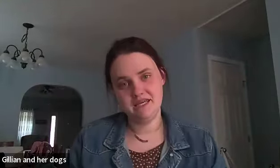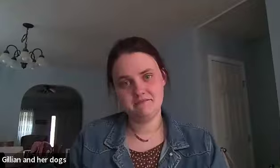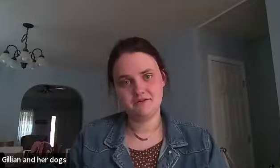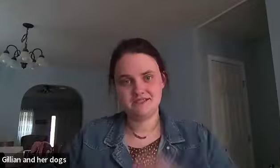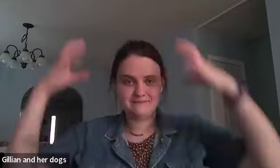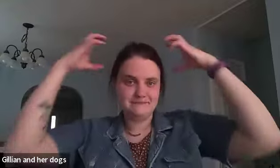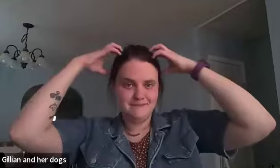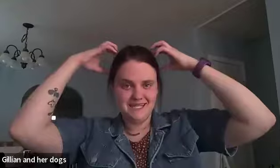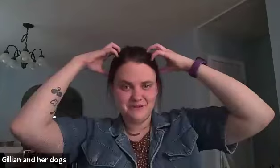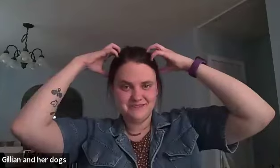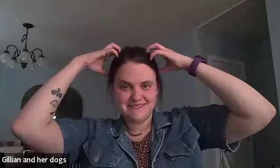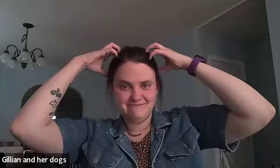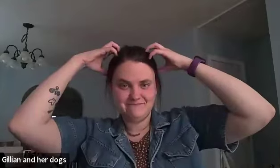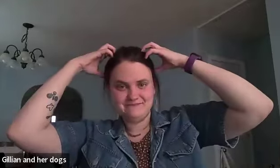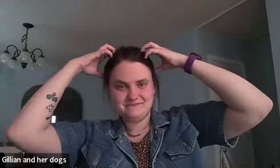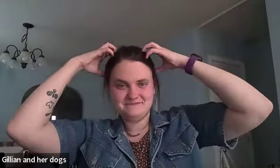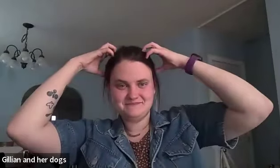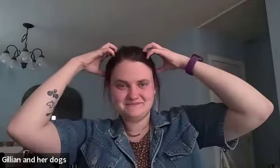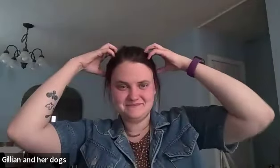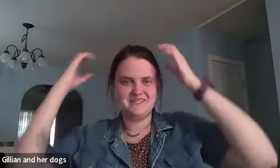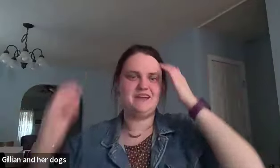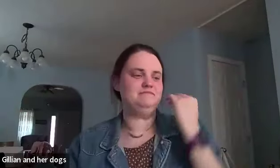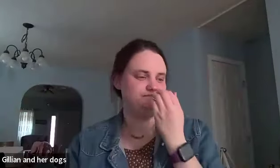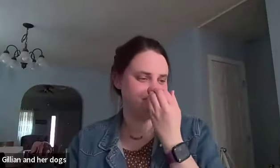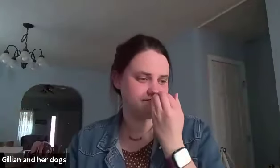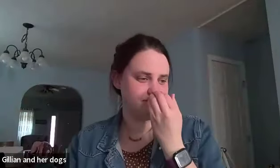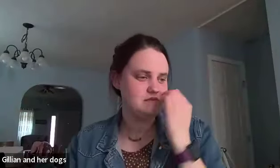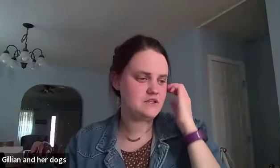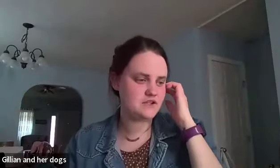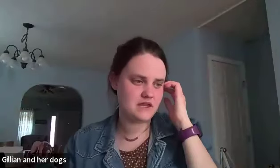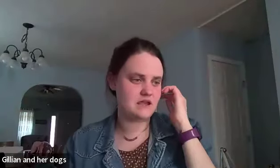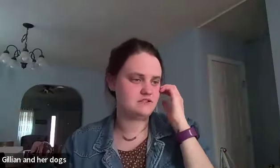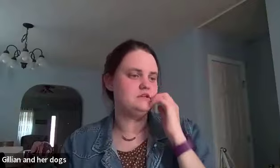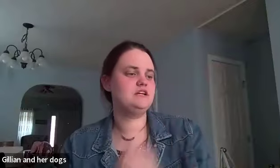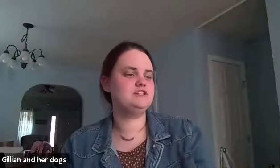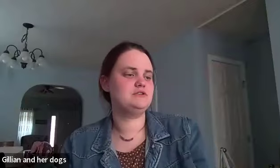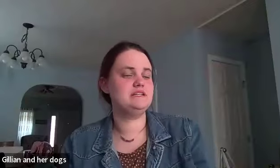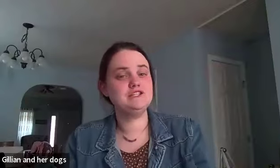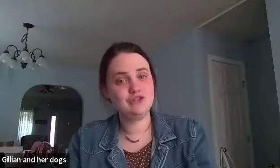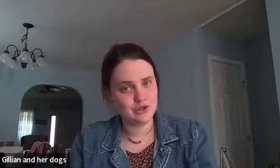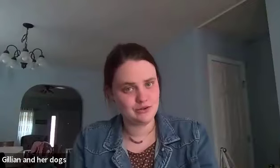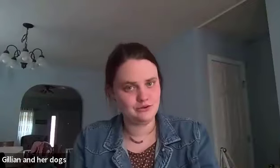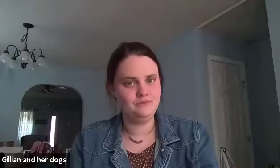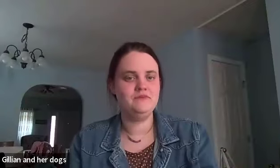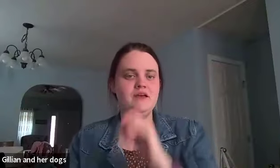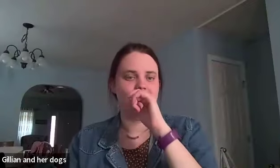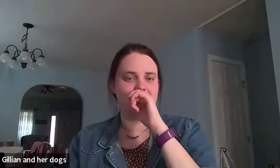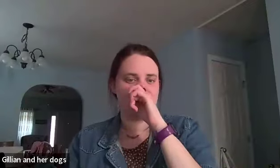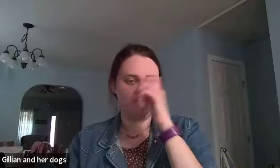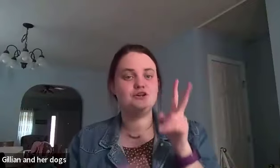Mickey Mouse, Mickey Mouse. Okay. So the next one we're going to do is turtle. And there